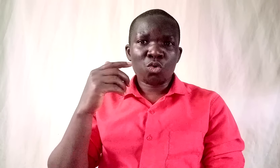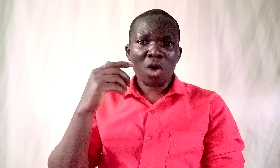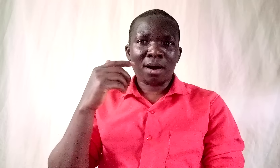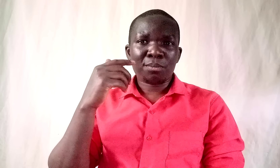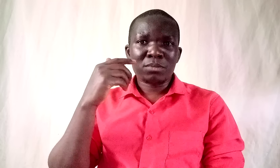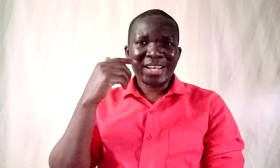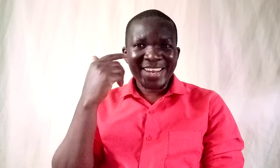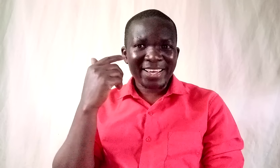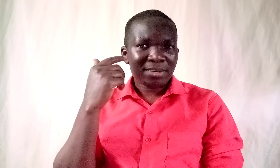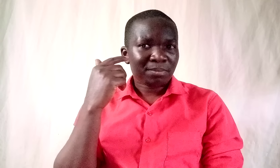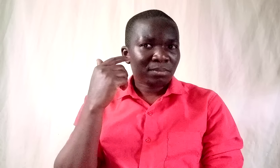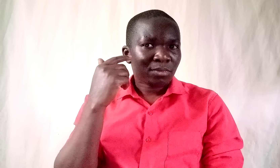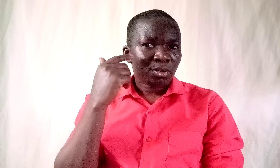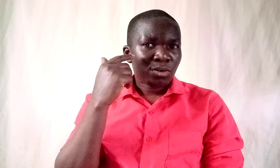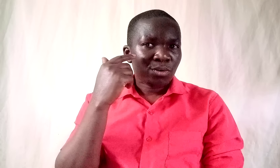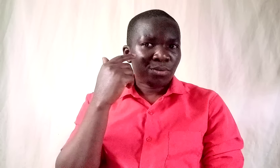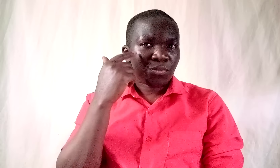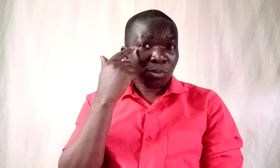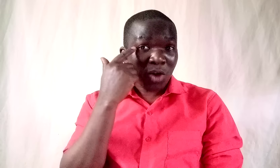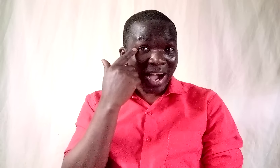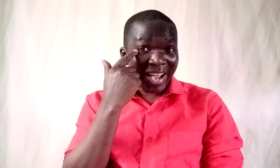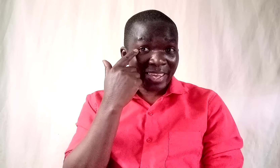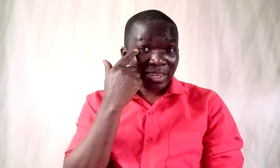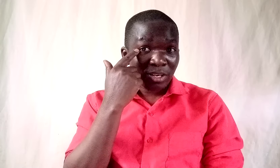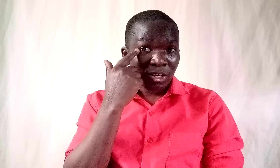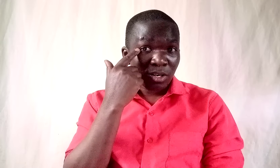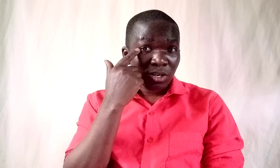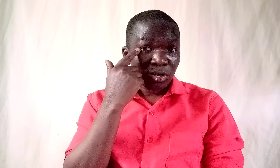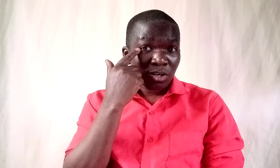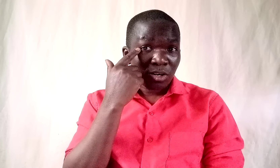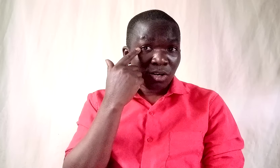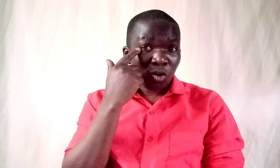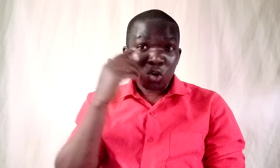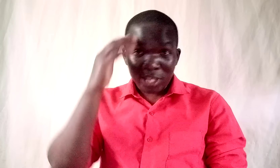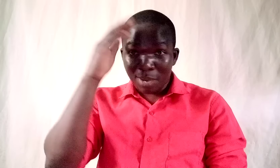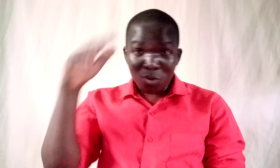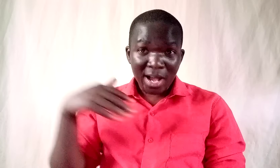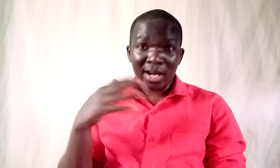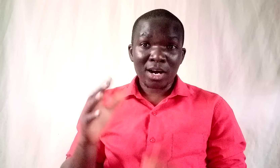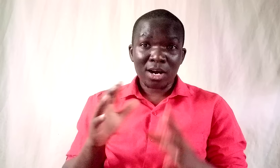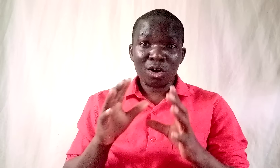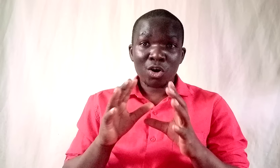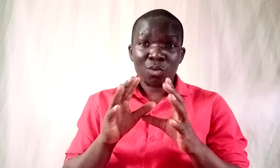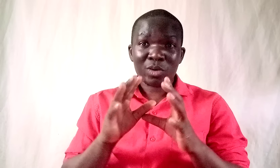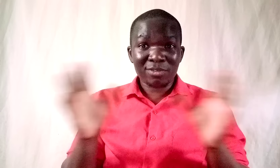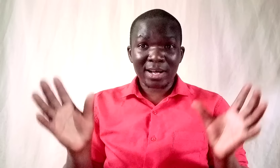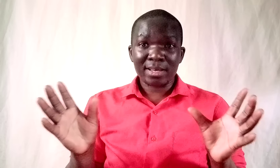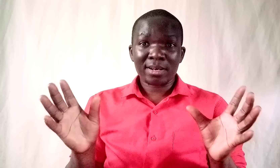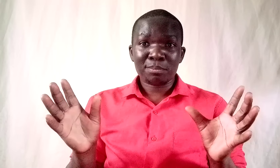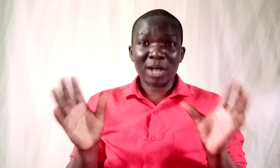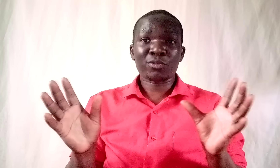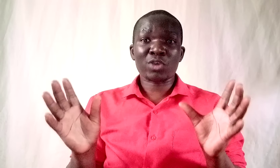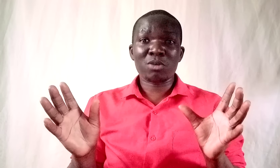are bleeding from your eye or somewhere, whatever part of your body,